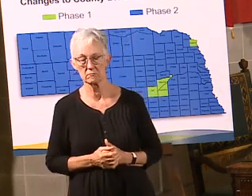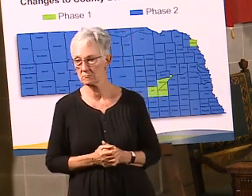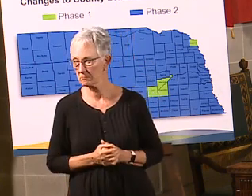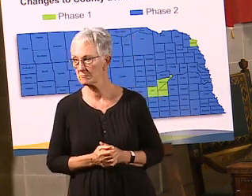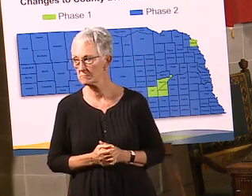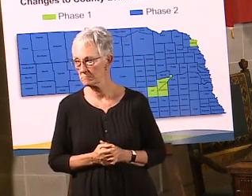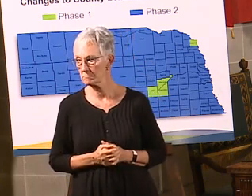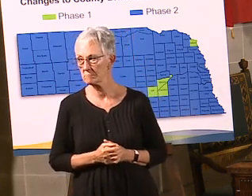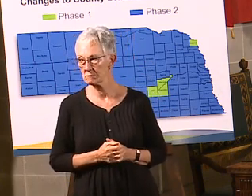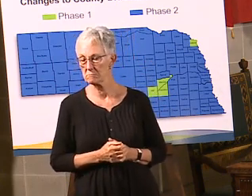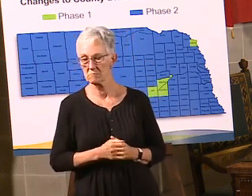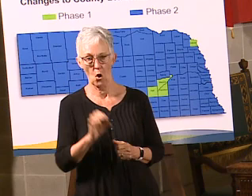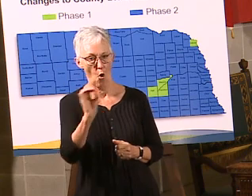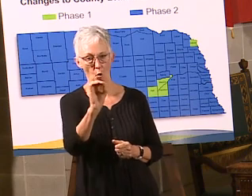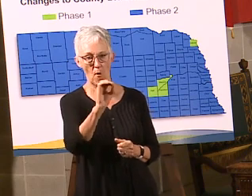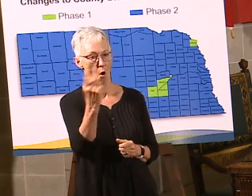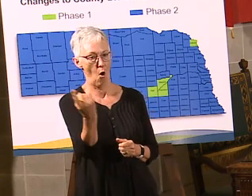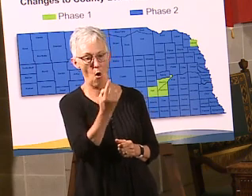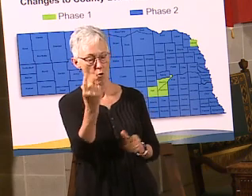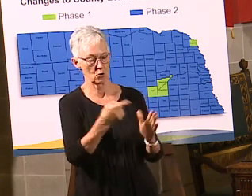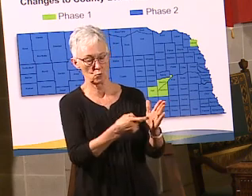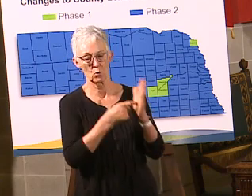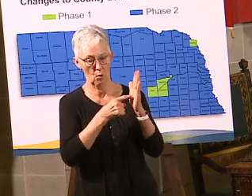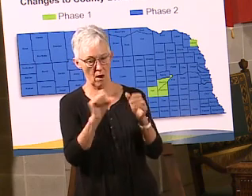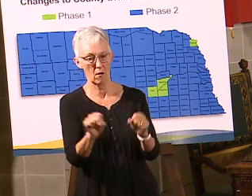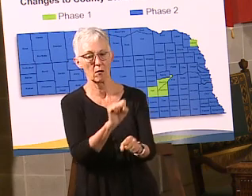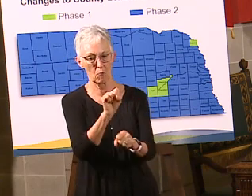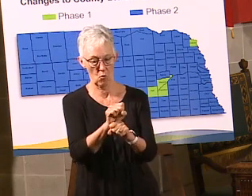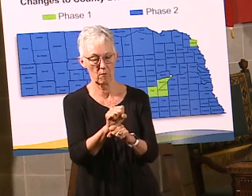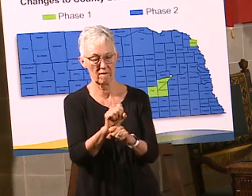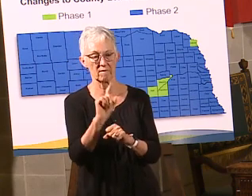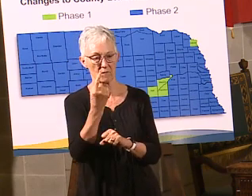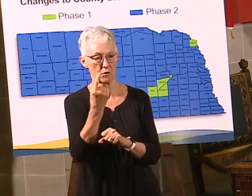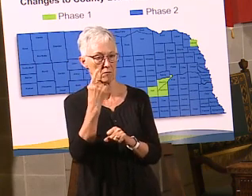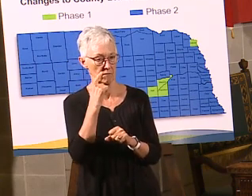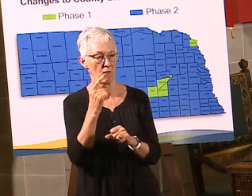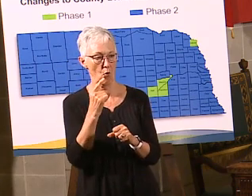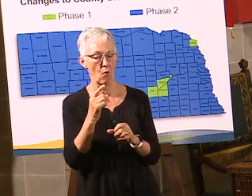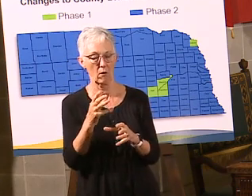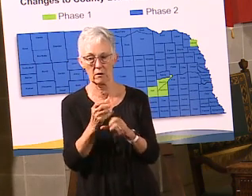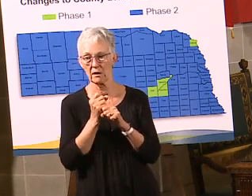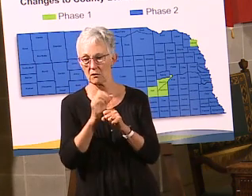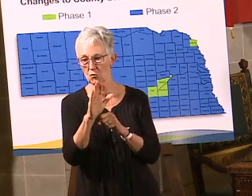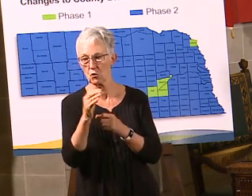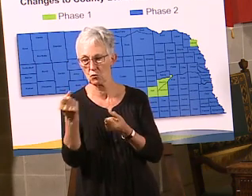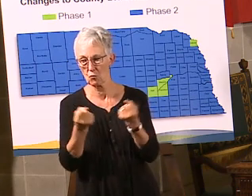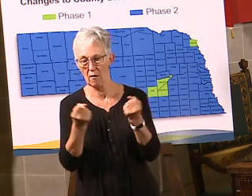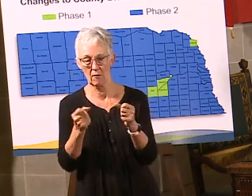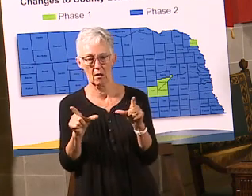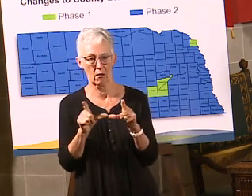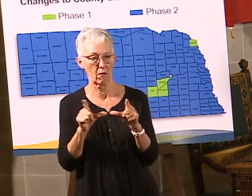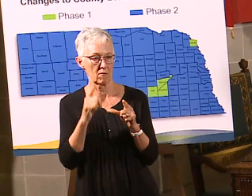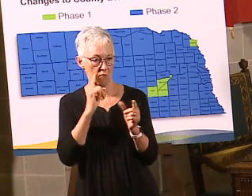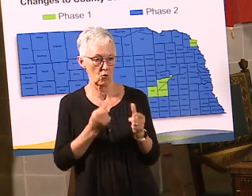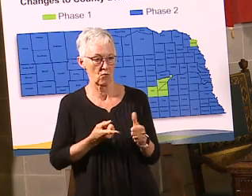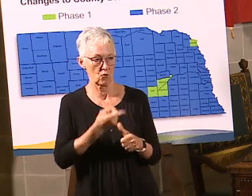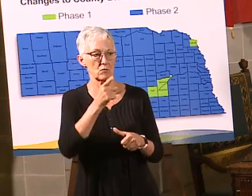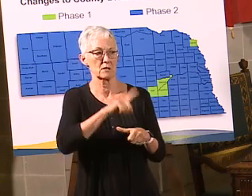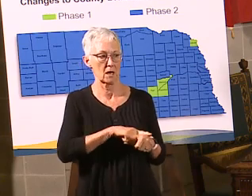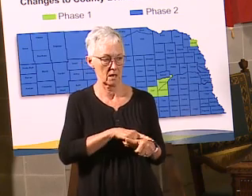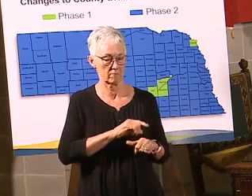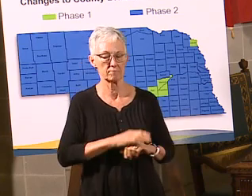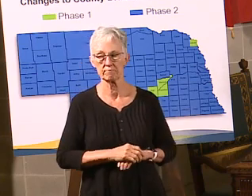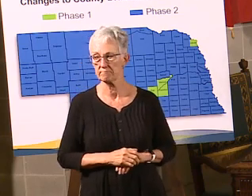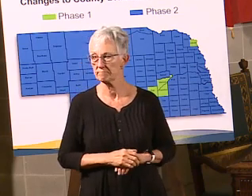So, We did appointments in Omaha. yeah, so it's just kind of standard practice, right? In Omaha, you have to make an appointment. The rest of the state, where we still have county